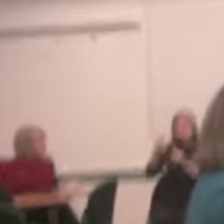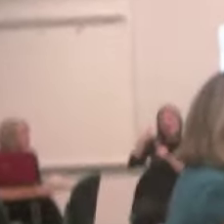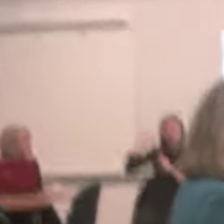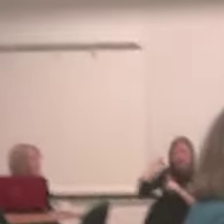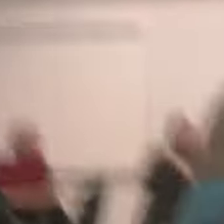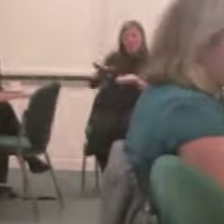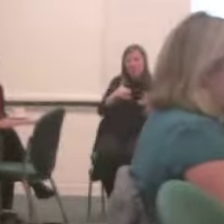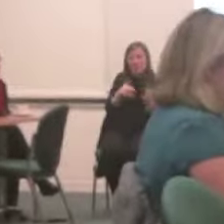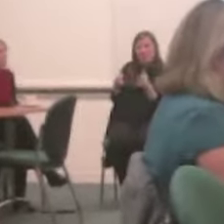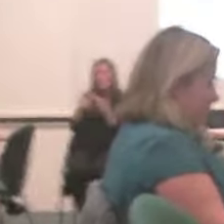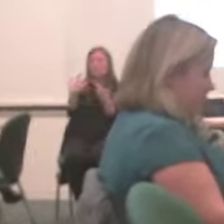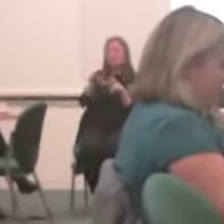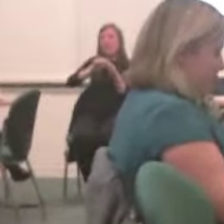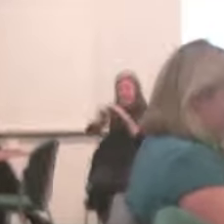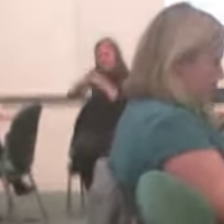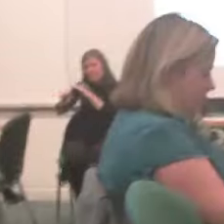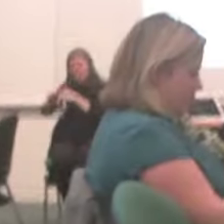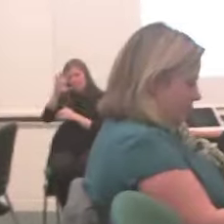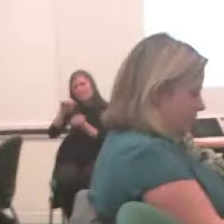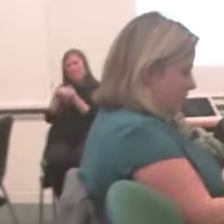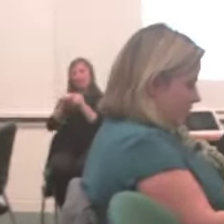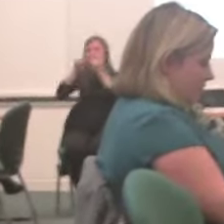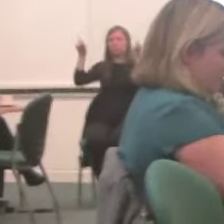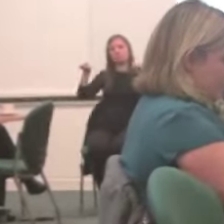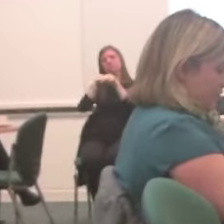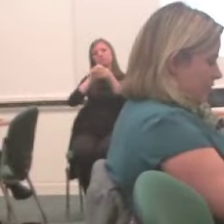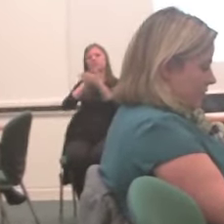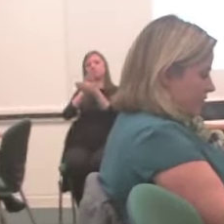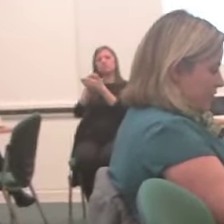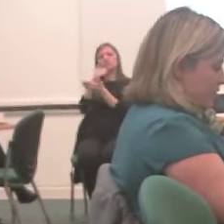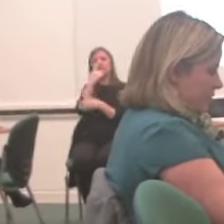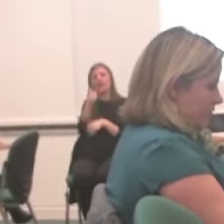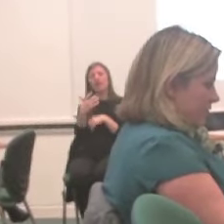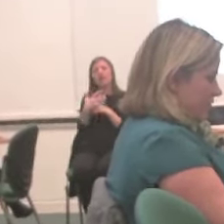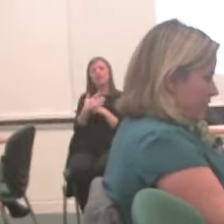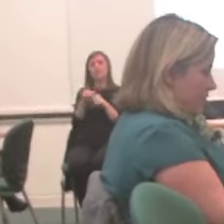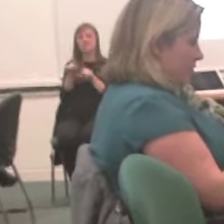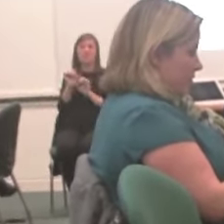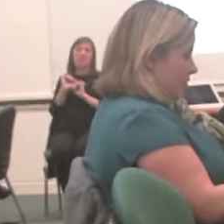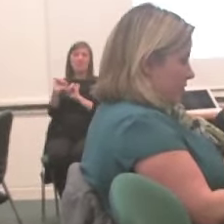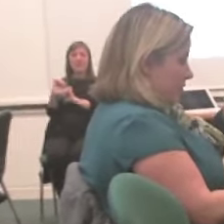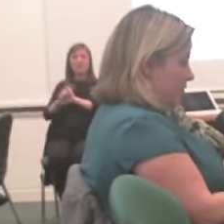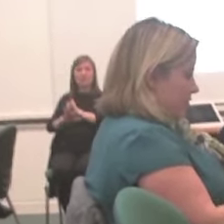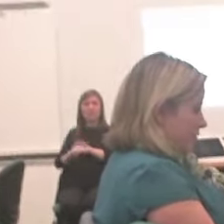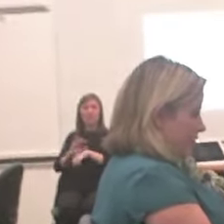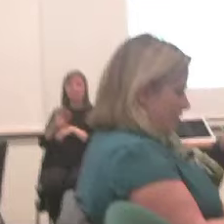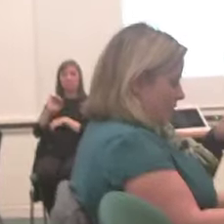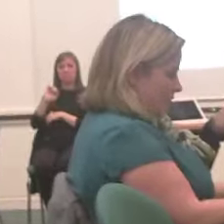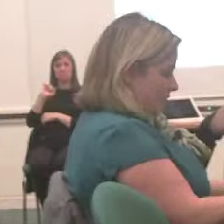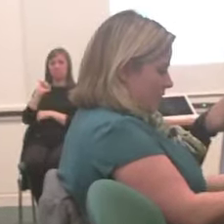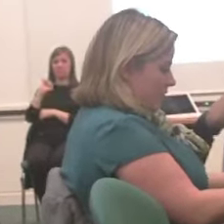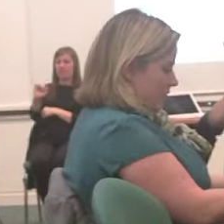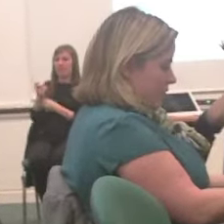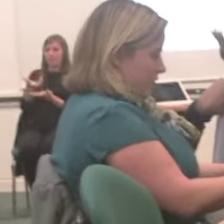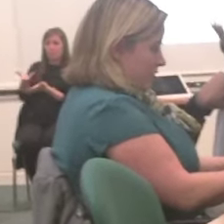went beefing or whatever. And it seems to be a space where they just go to talk to each other, and Basharat and one or